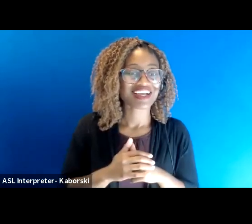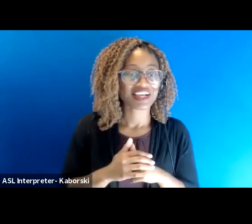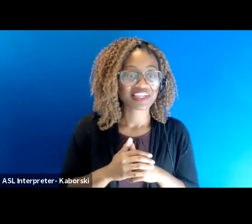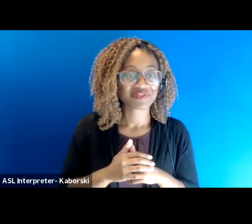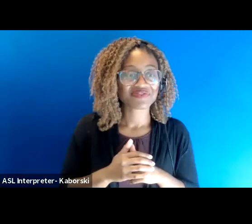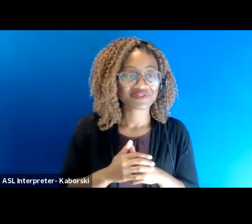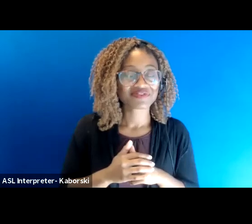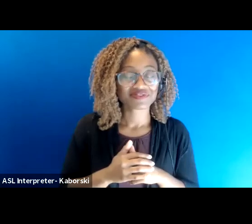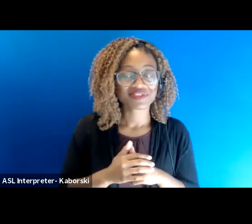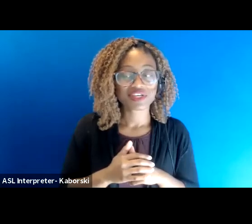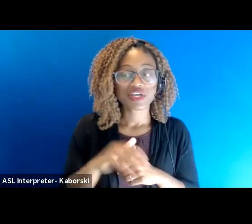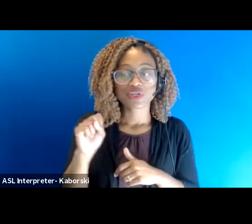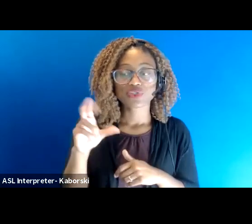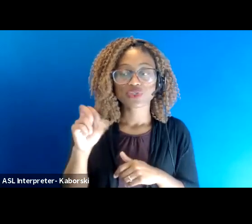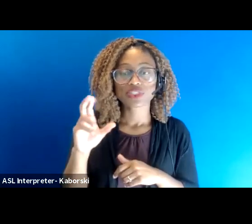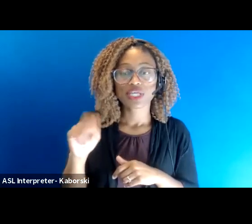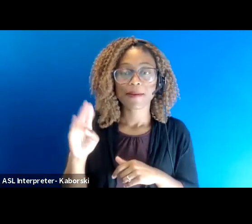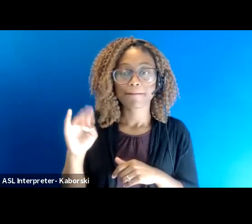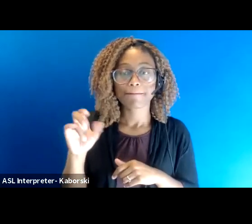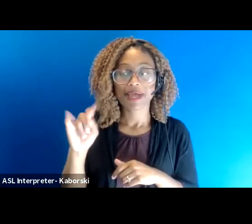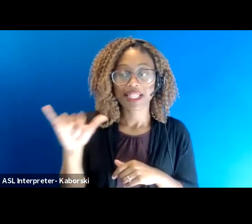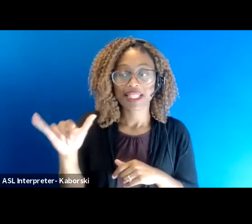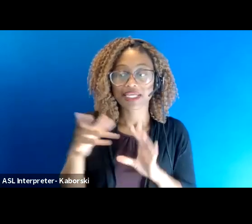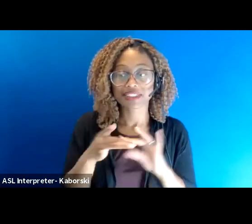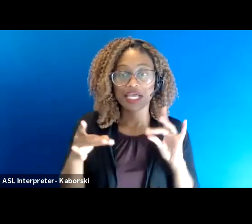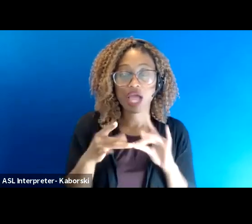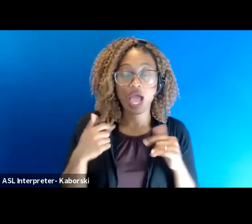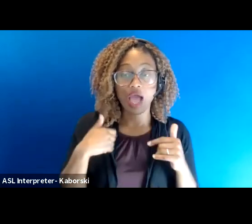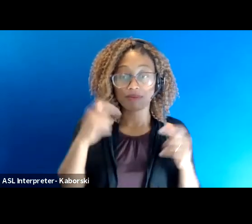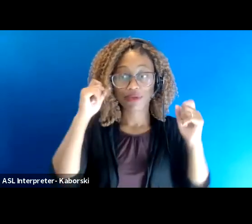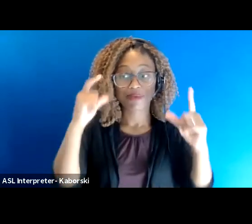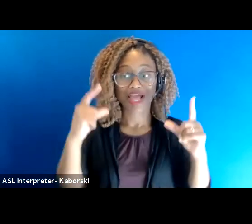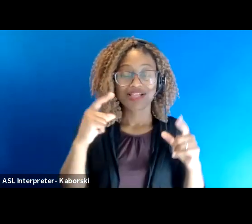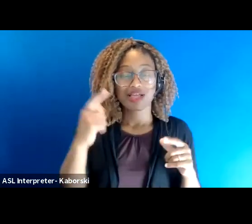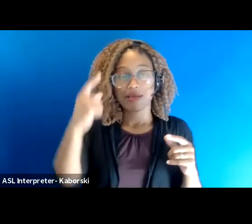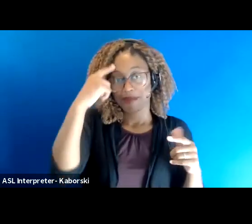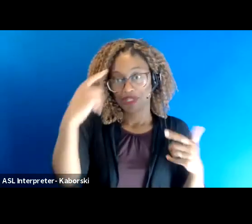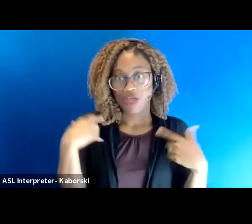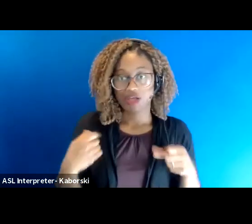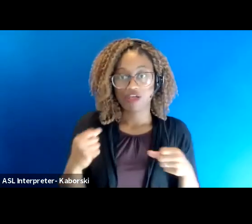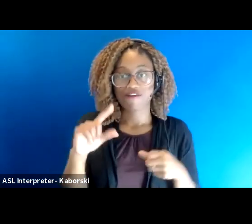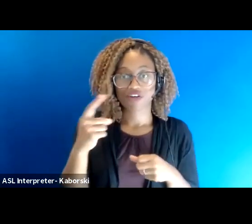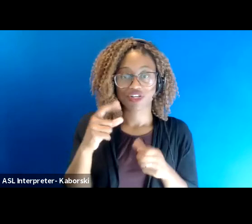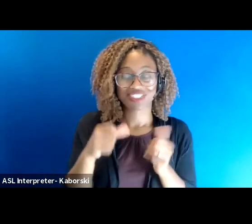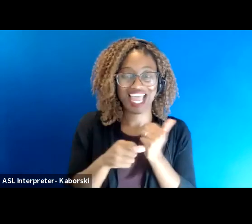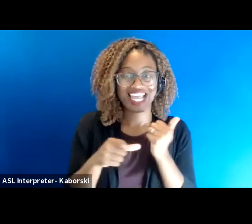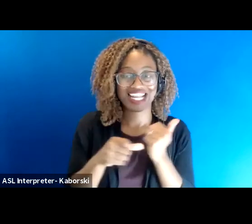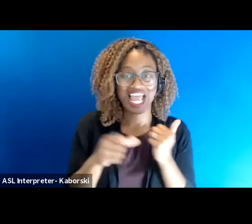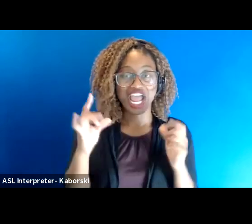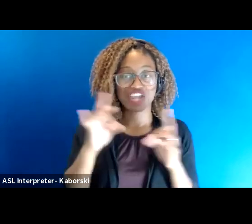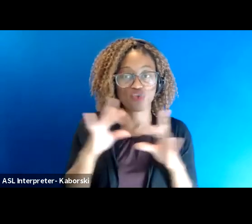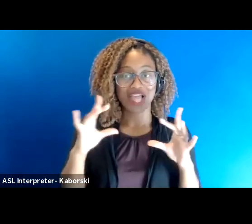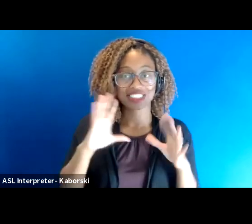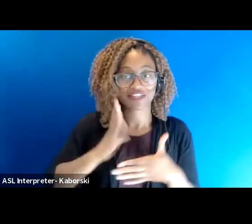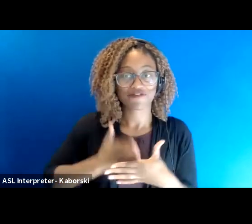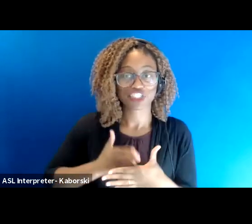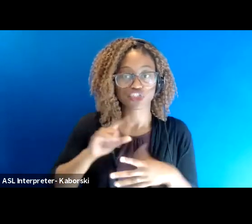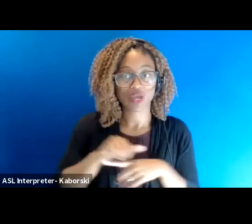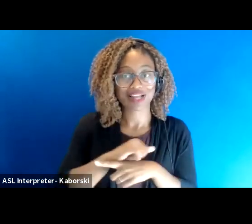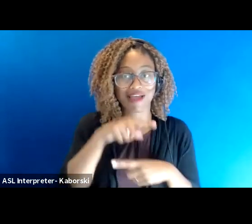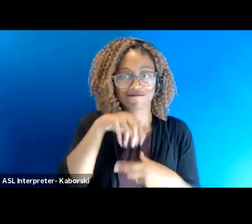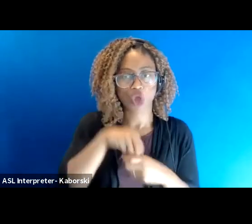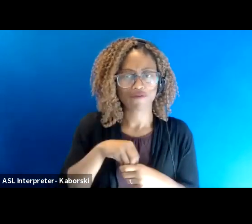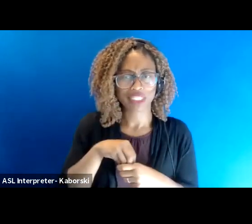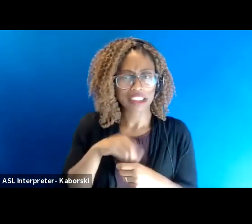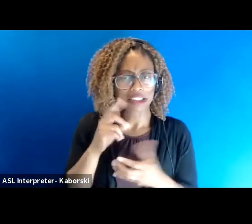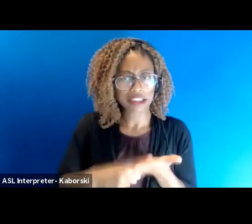Susan Bentley says, I'm surprised that mental health, first aid, and crisis intervention trainings are not a part of the discussion.